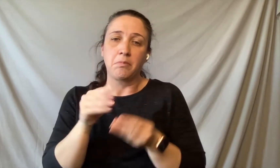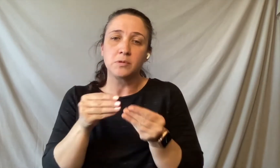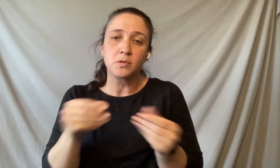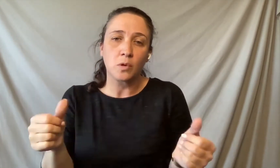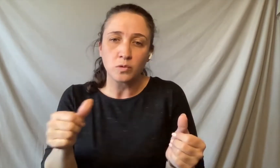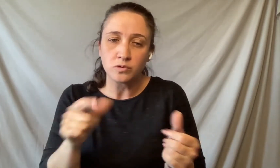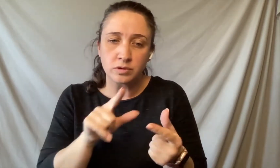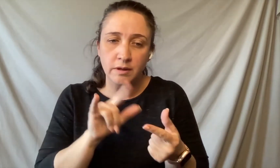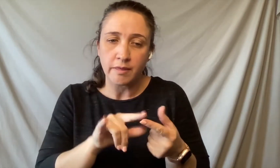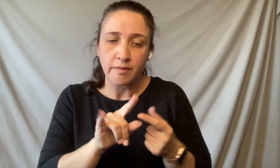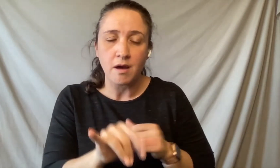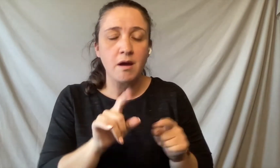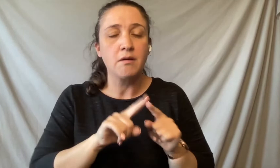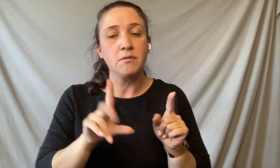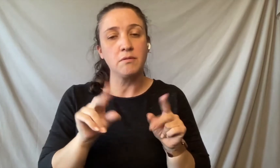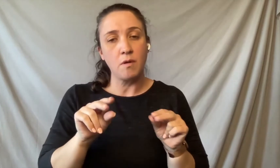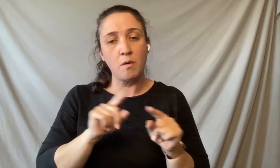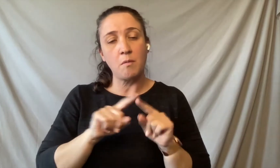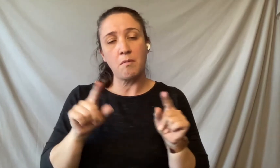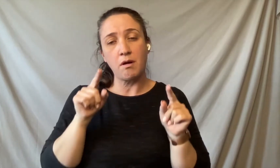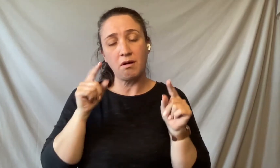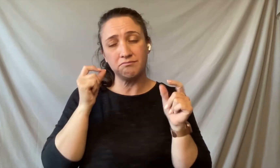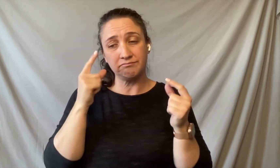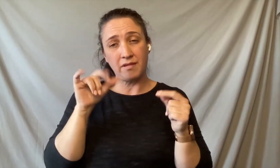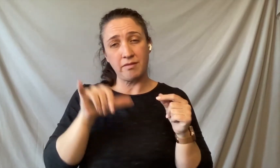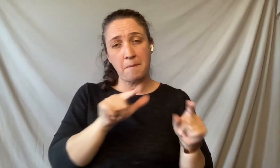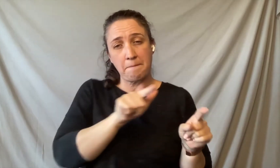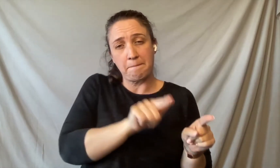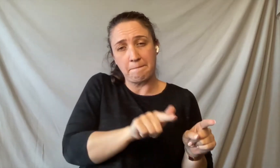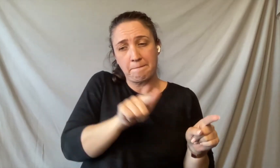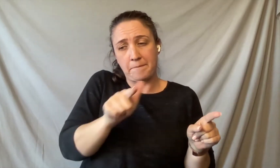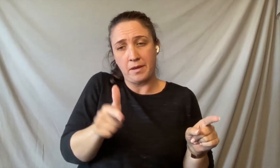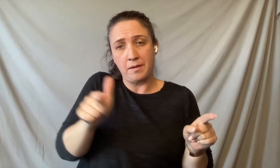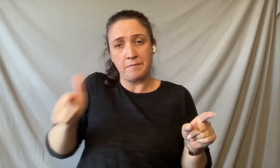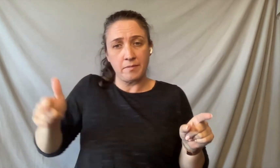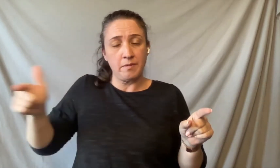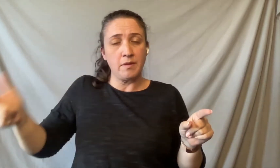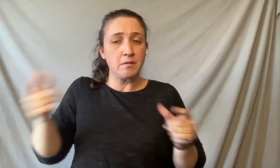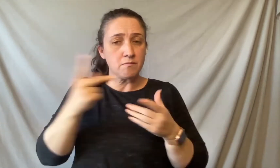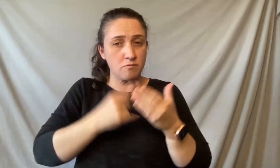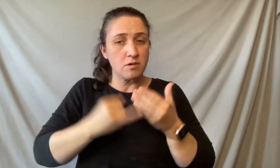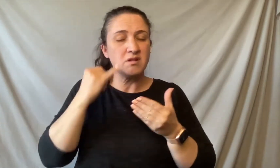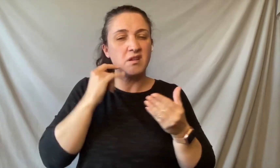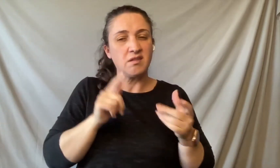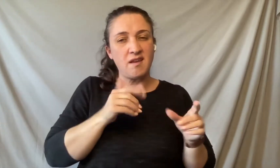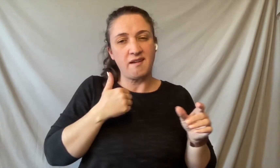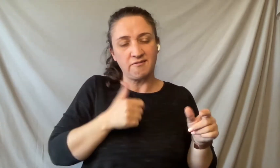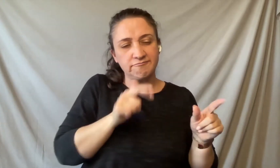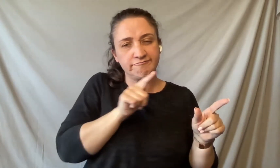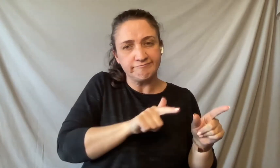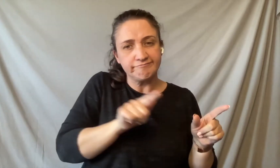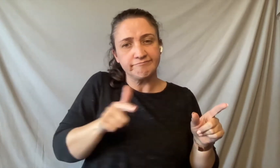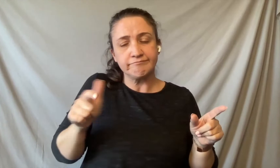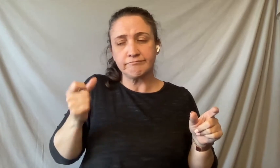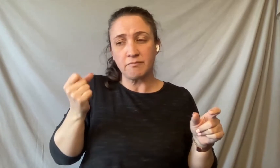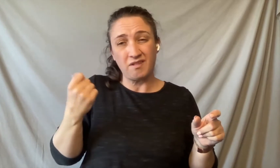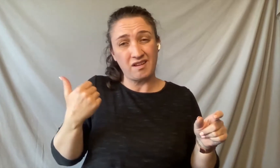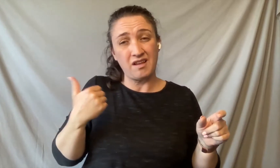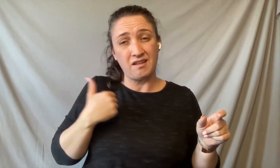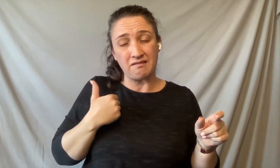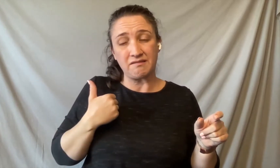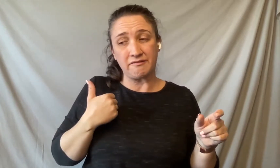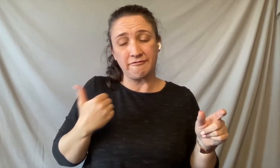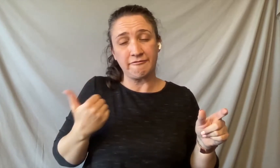in the pipeline project, so in the kind of the list of the pipeline projects, there is or will be a